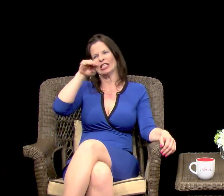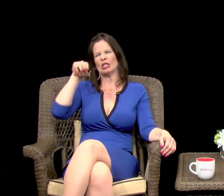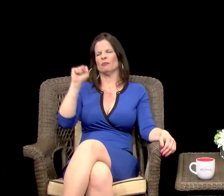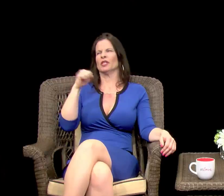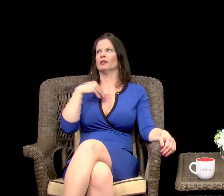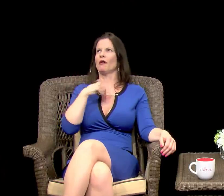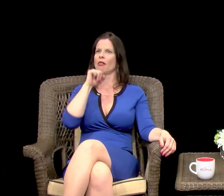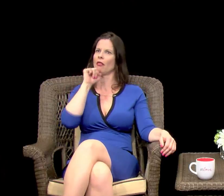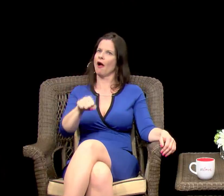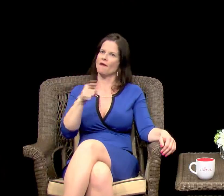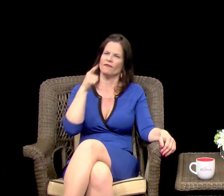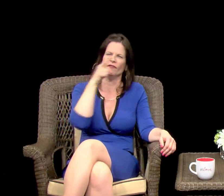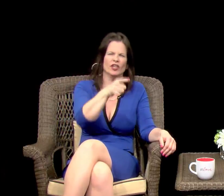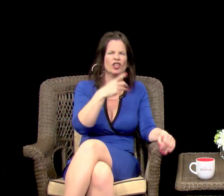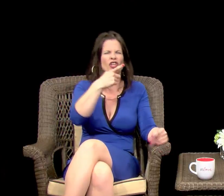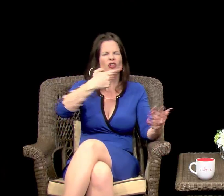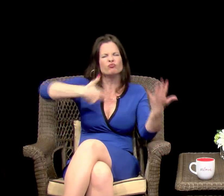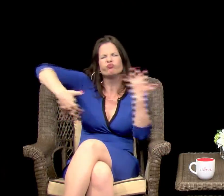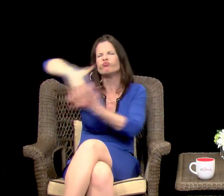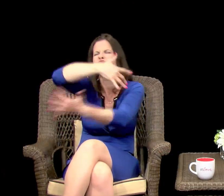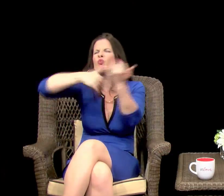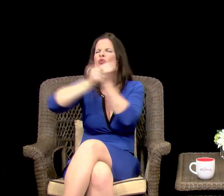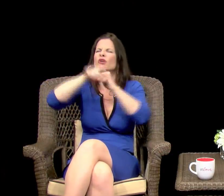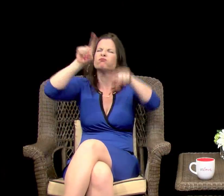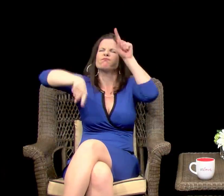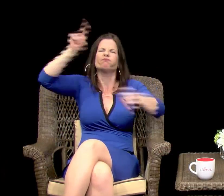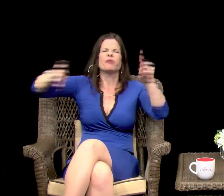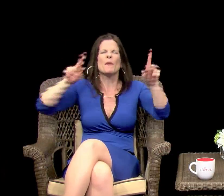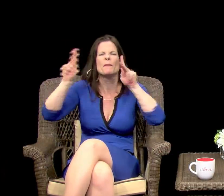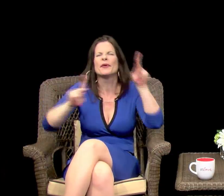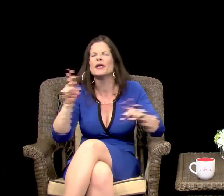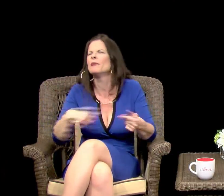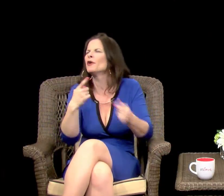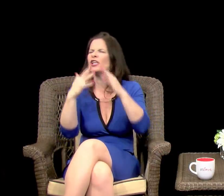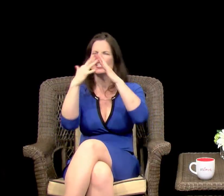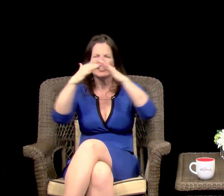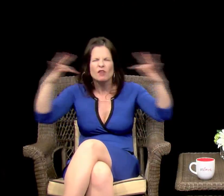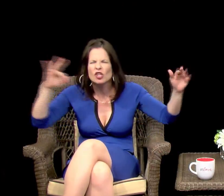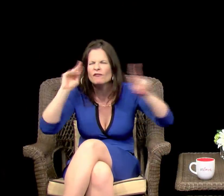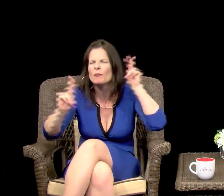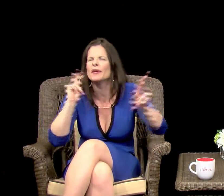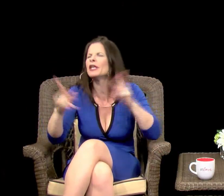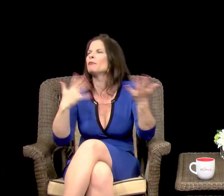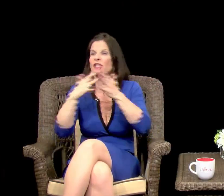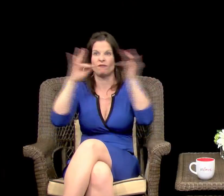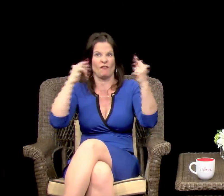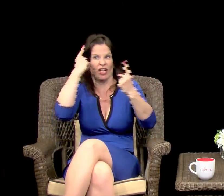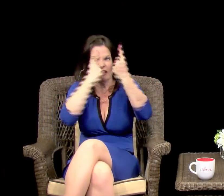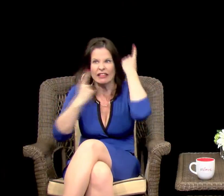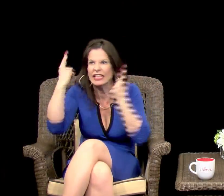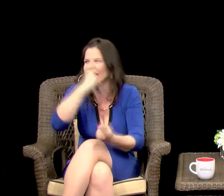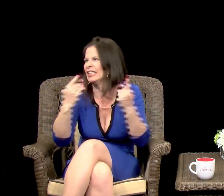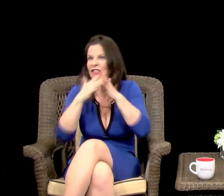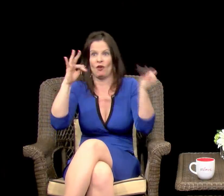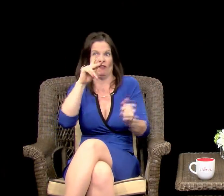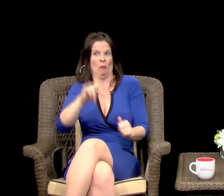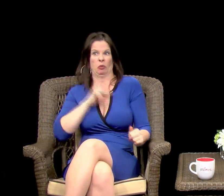And this is Loreen Sims, and I love her. She gets along, socializes with so many